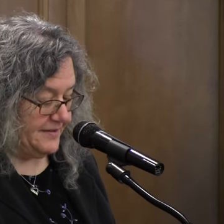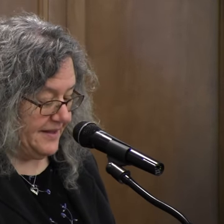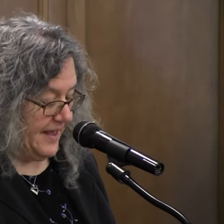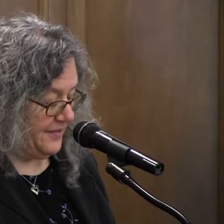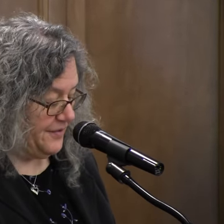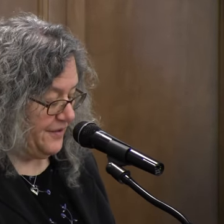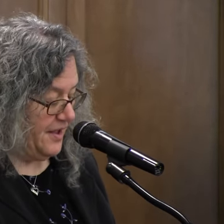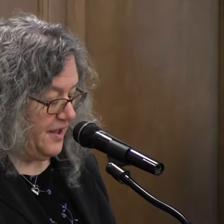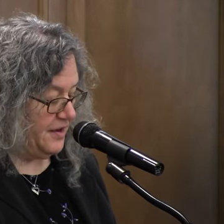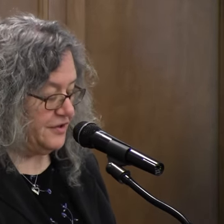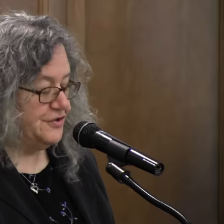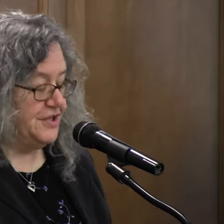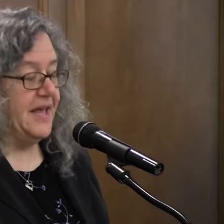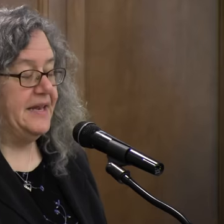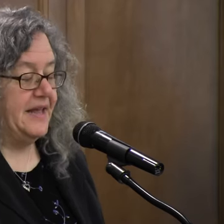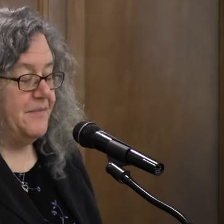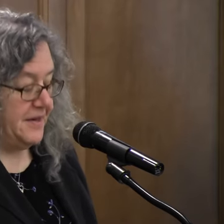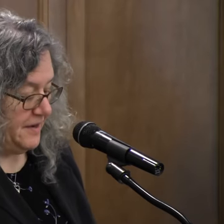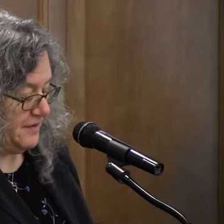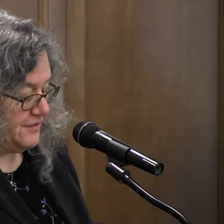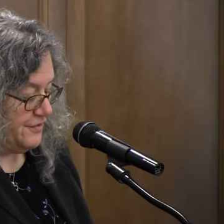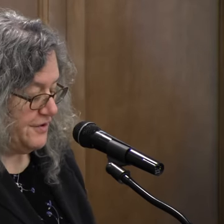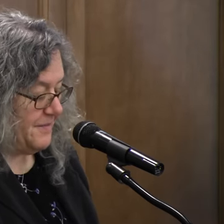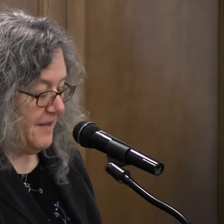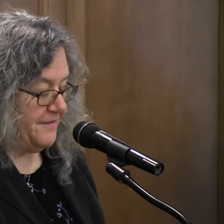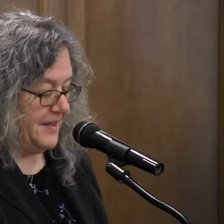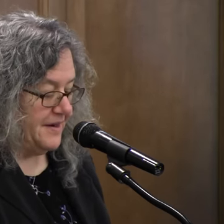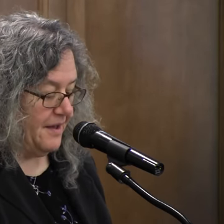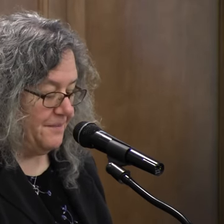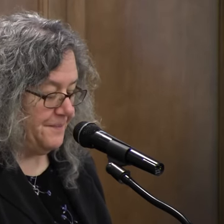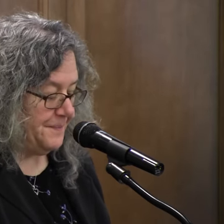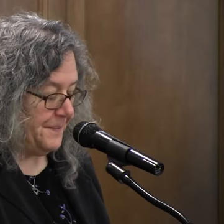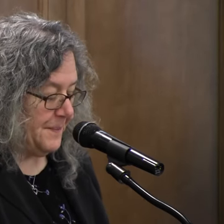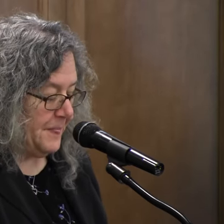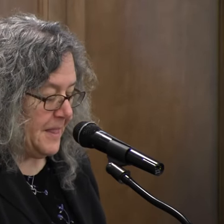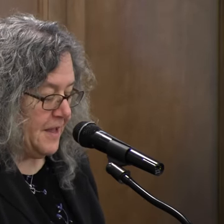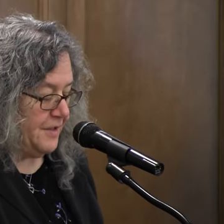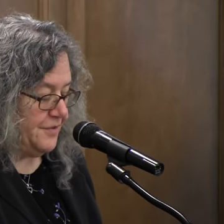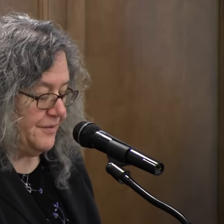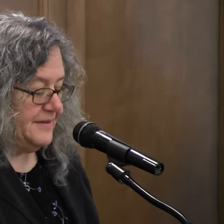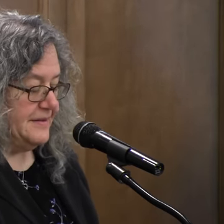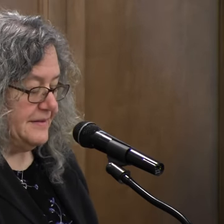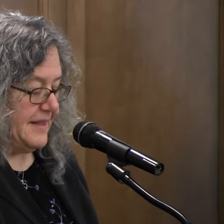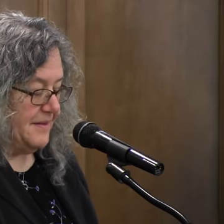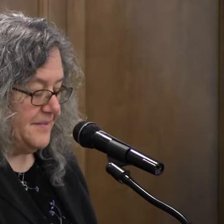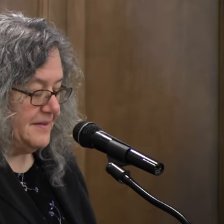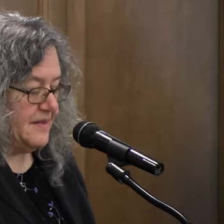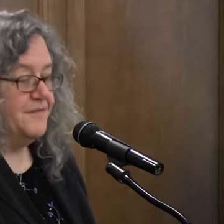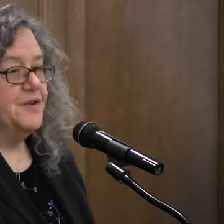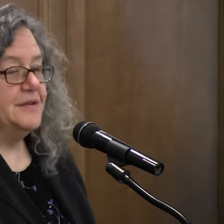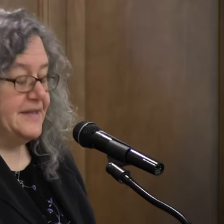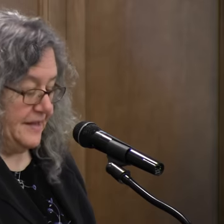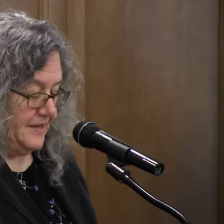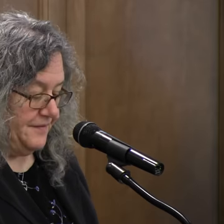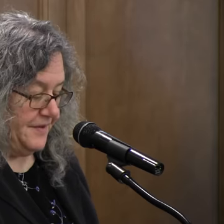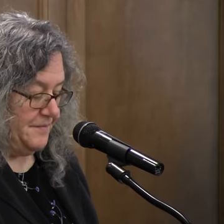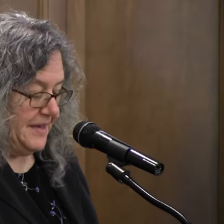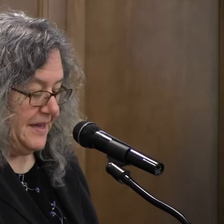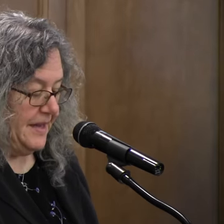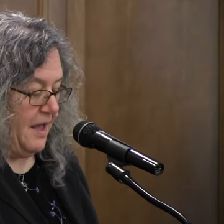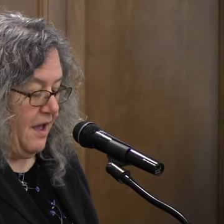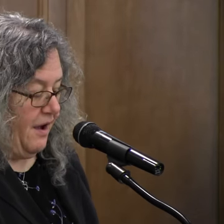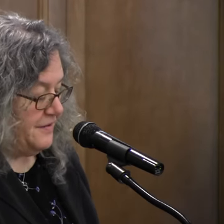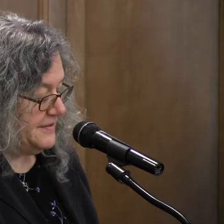that brought us together, clergy and laymen concerned about Vietnam. The recent statements of your